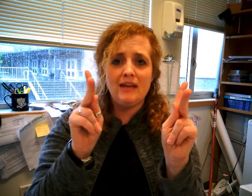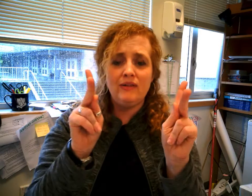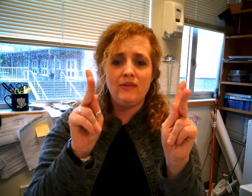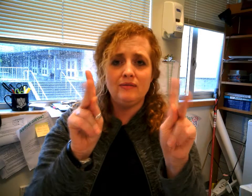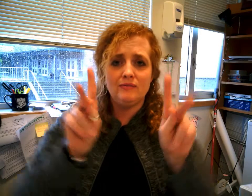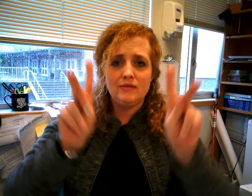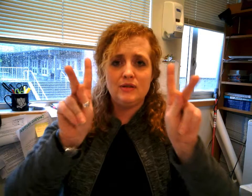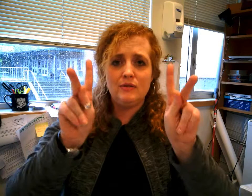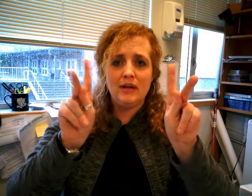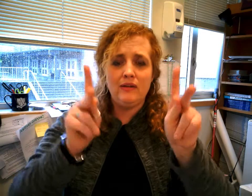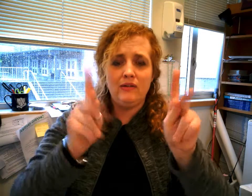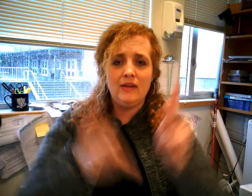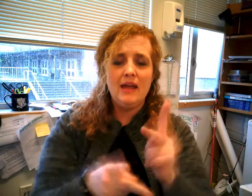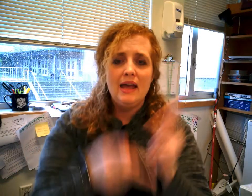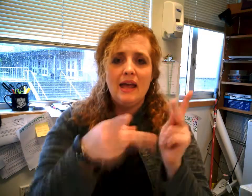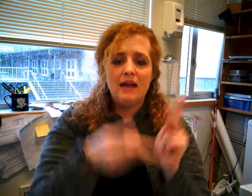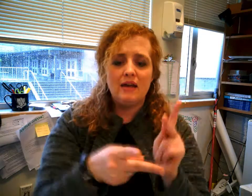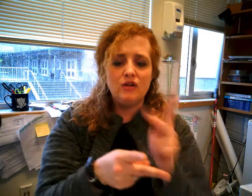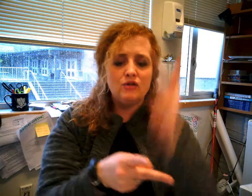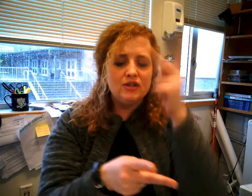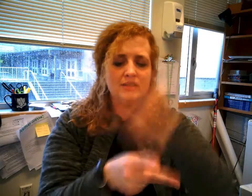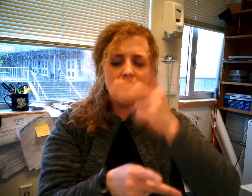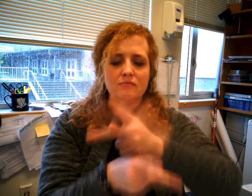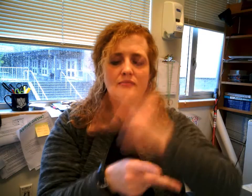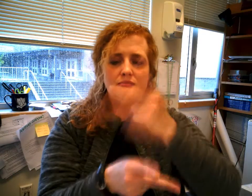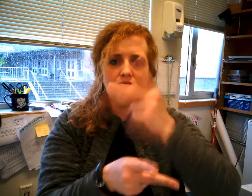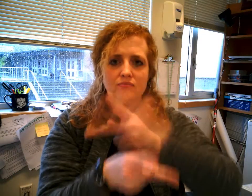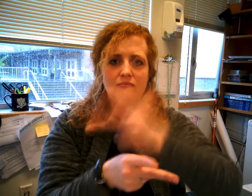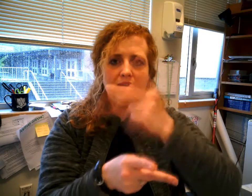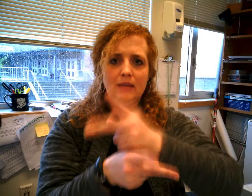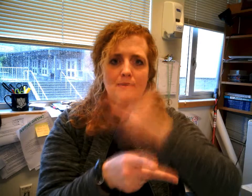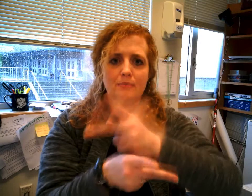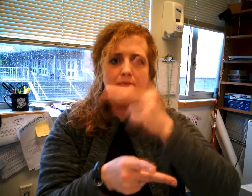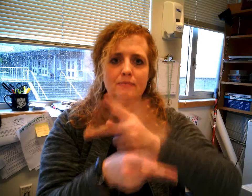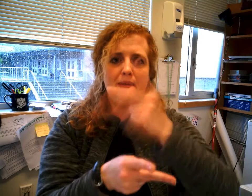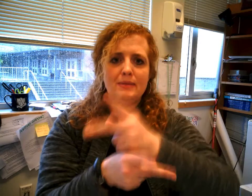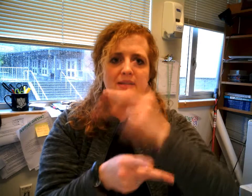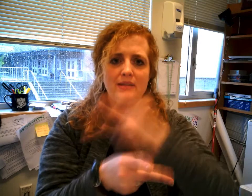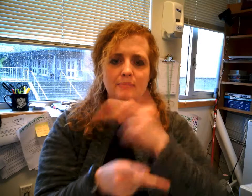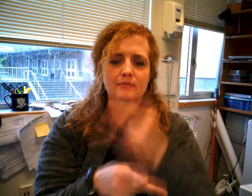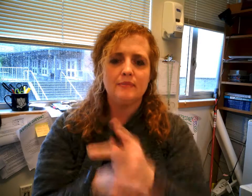K's, and you're just keep, babysit.